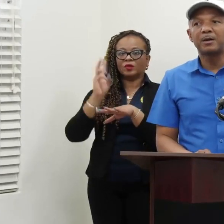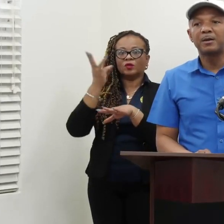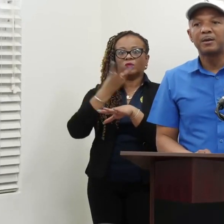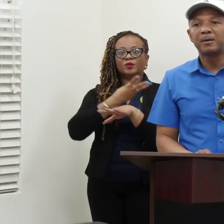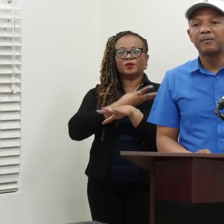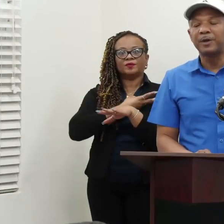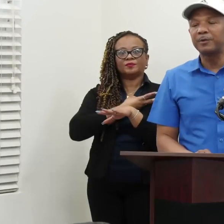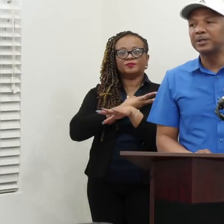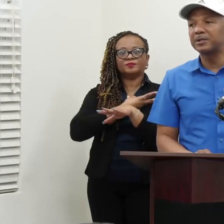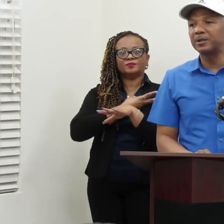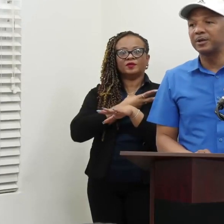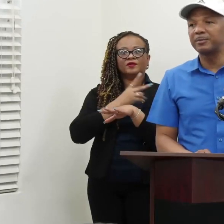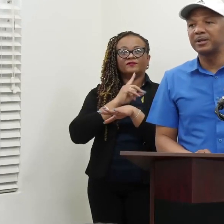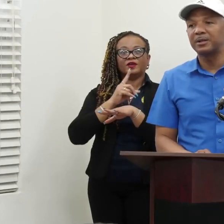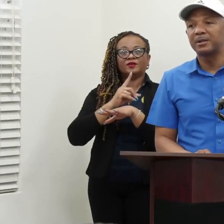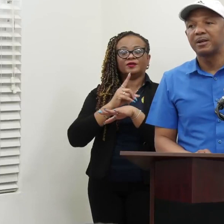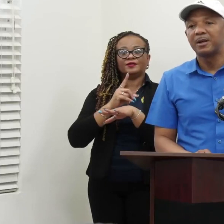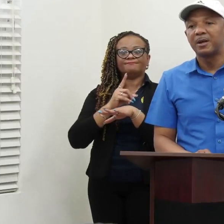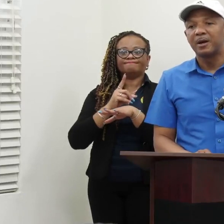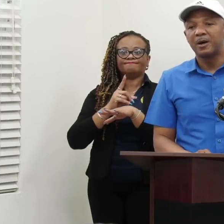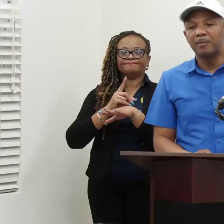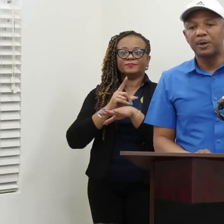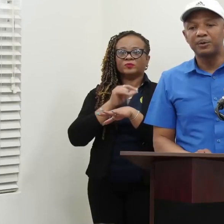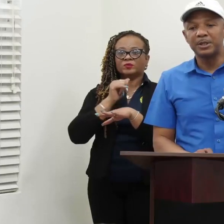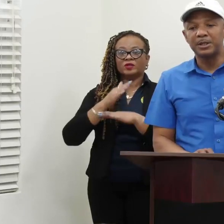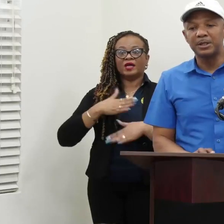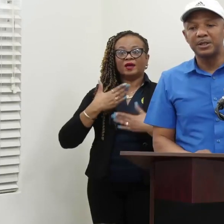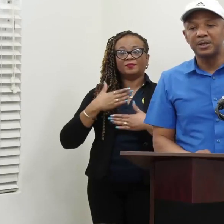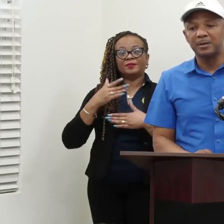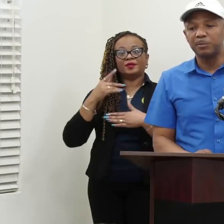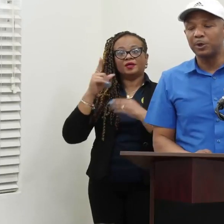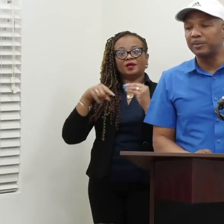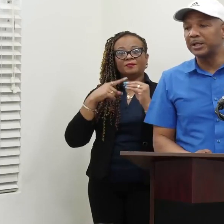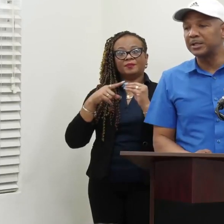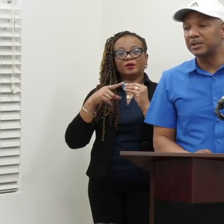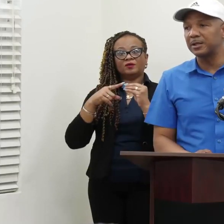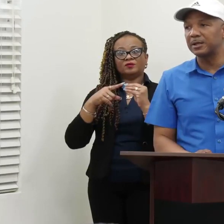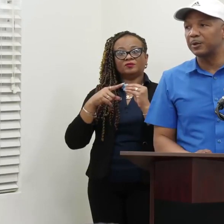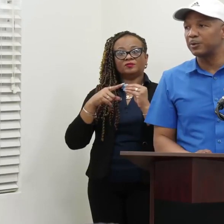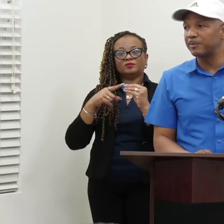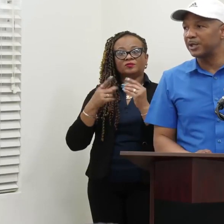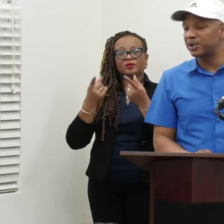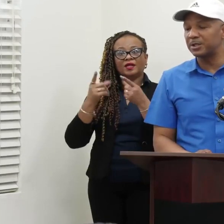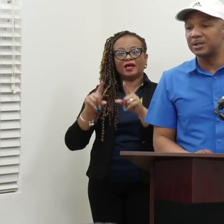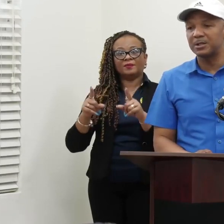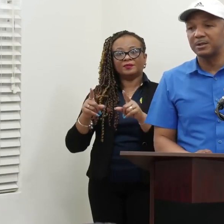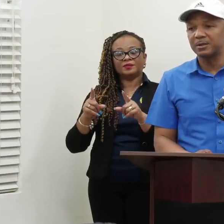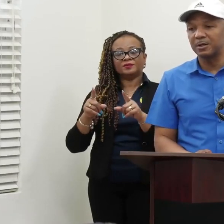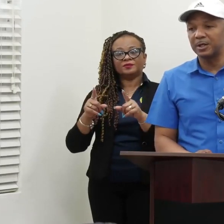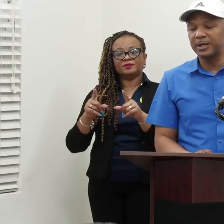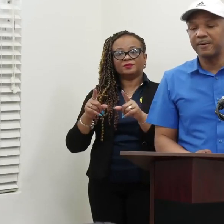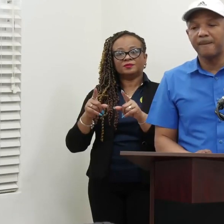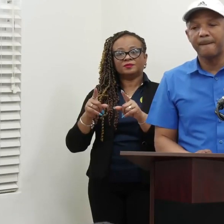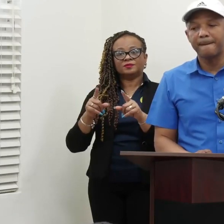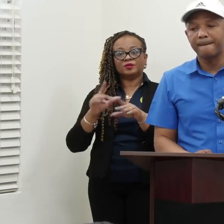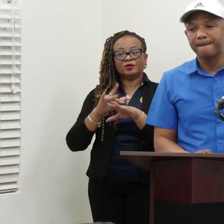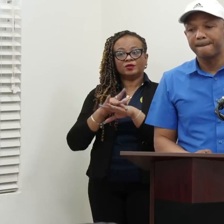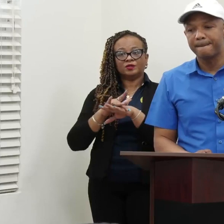are very disturbed about the employment incident that was mentioned